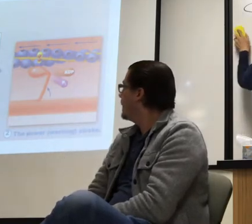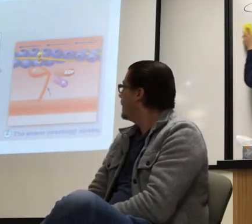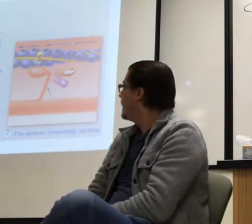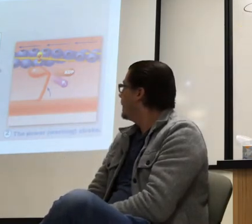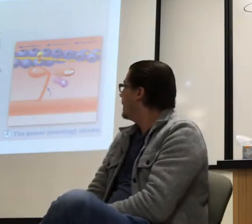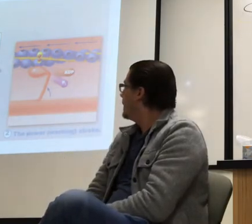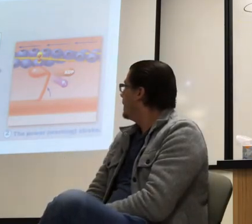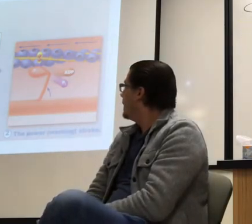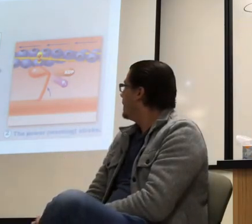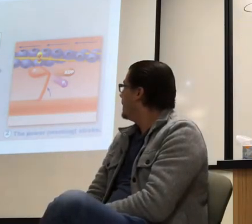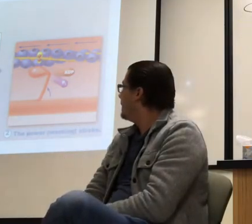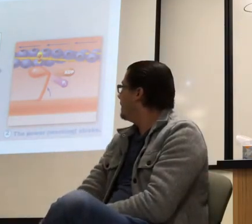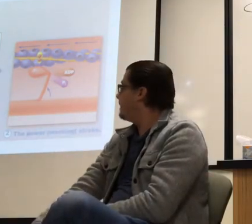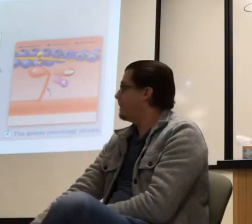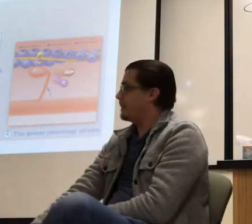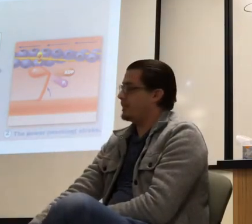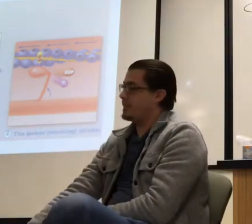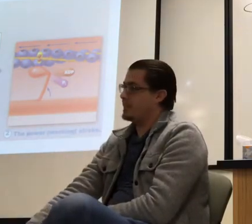Step two.